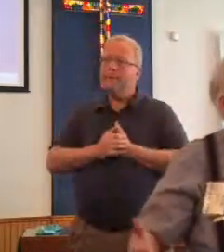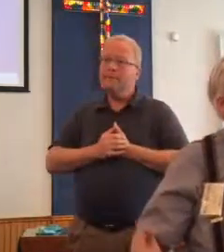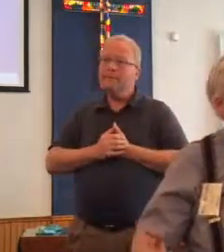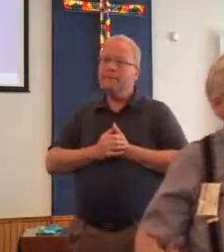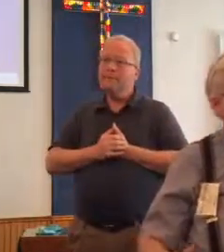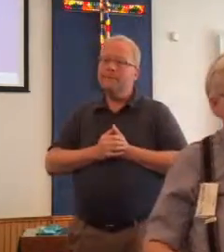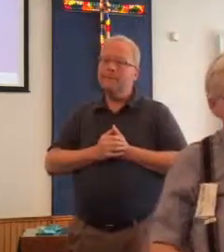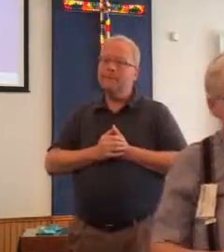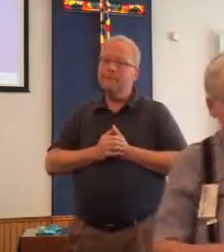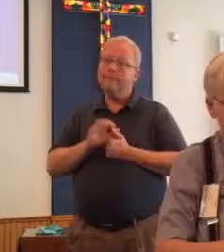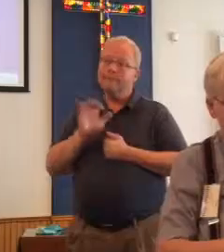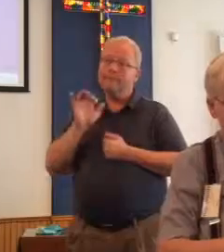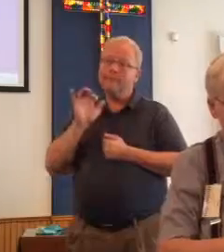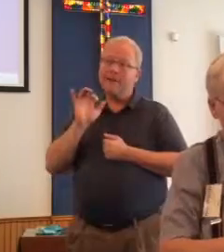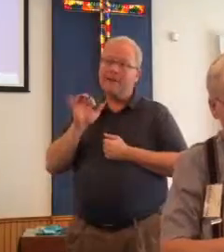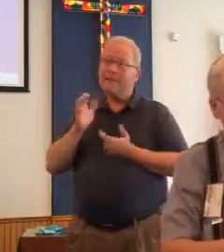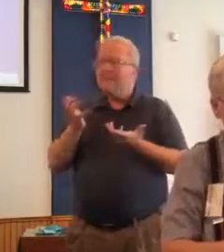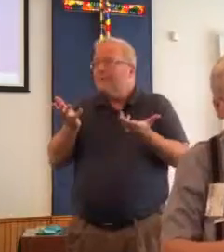It's a question.